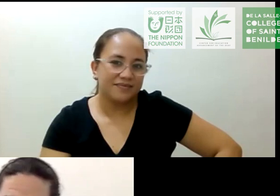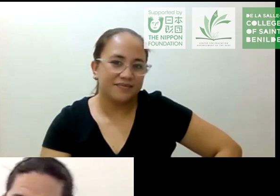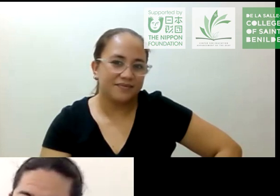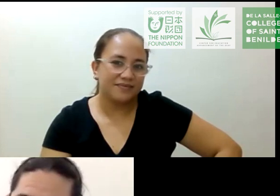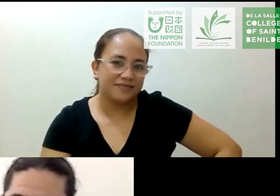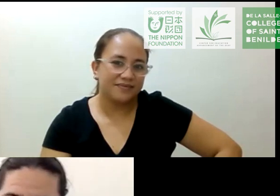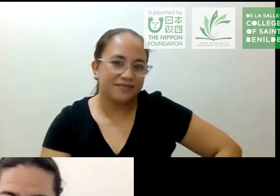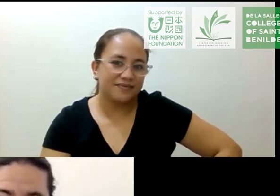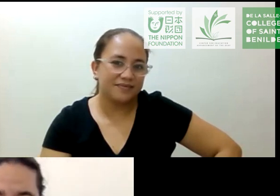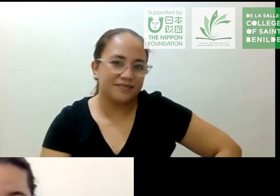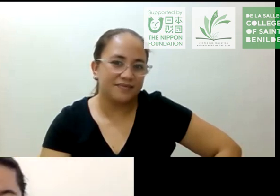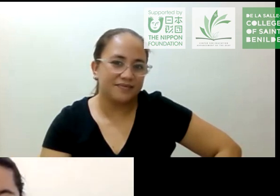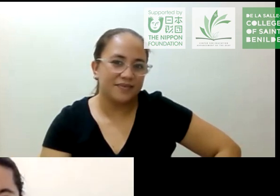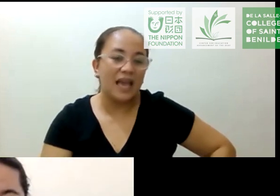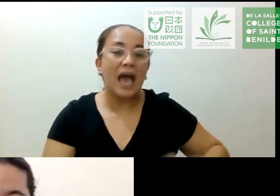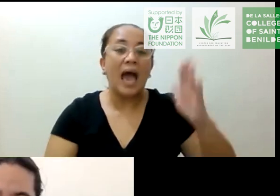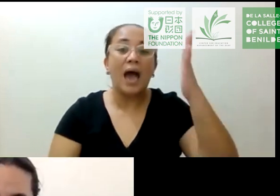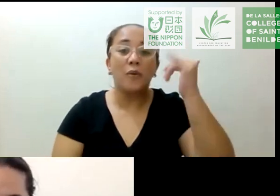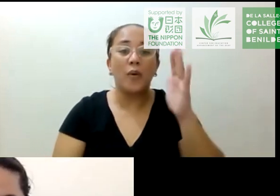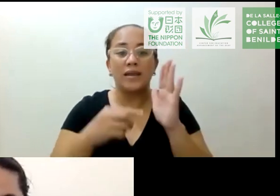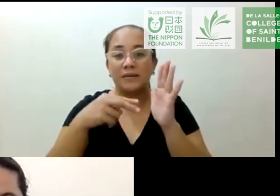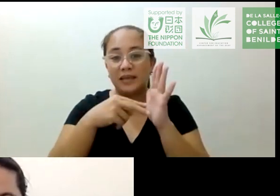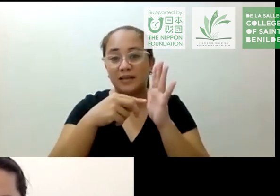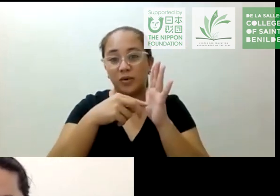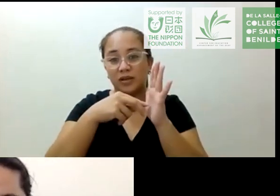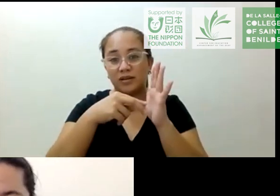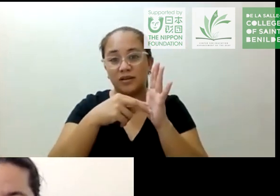because Oh, because of the English. Okay. yeah.